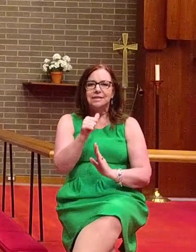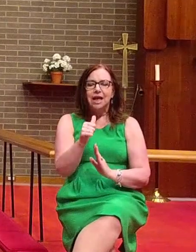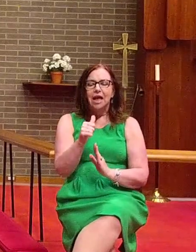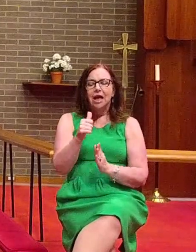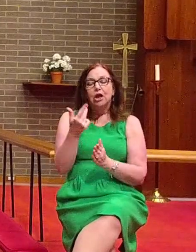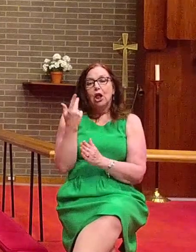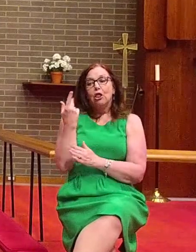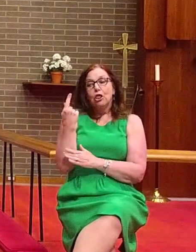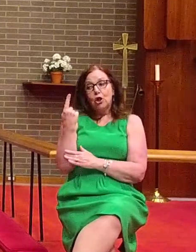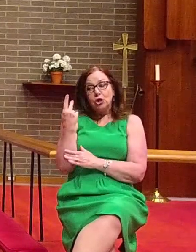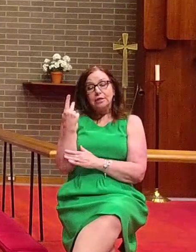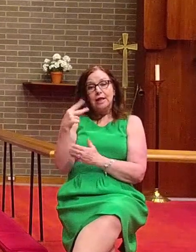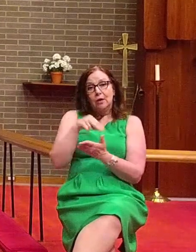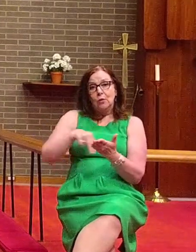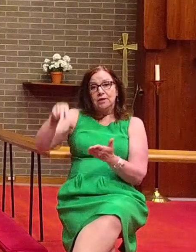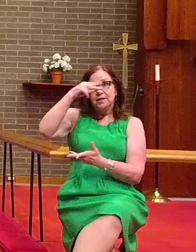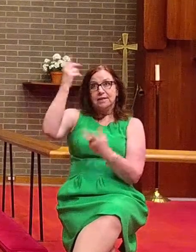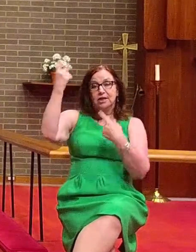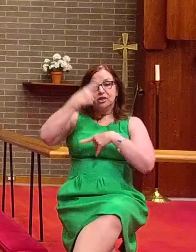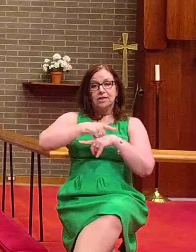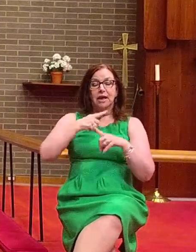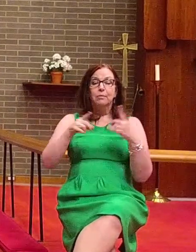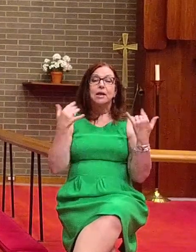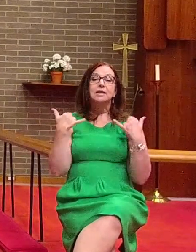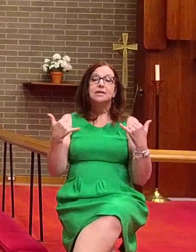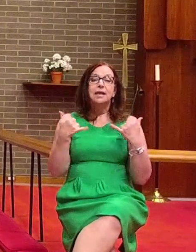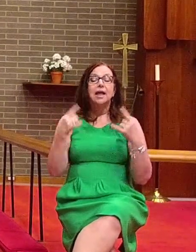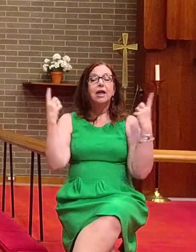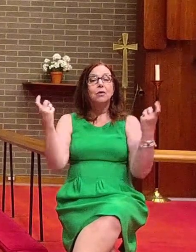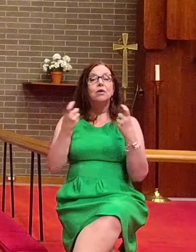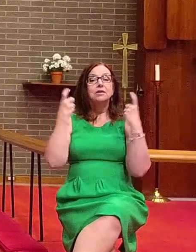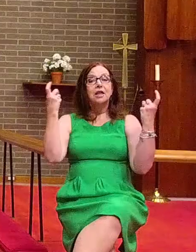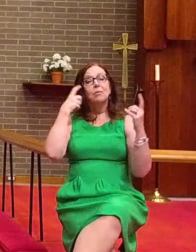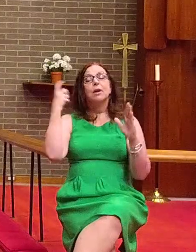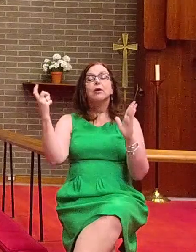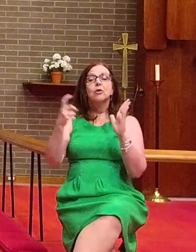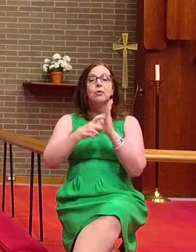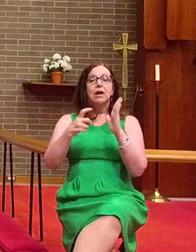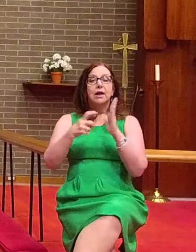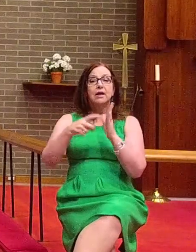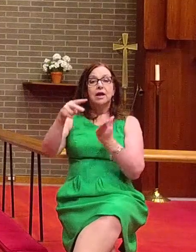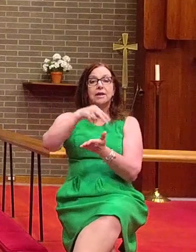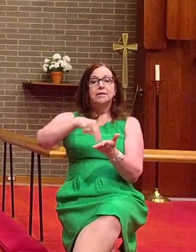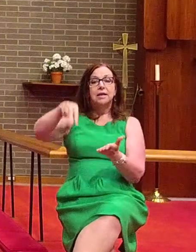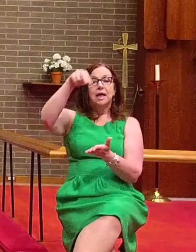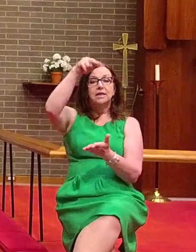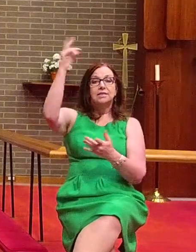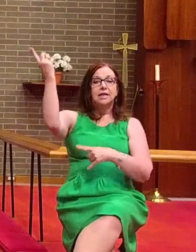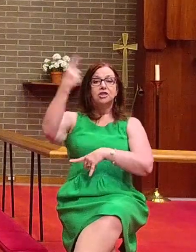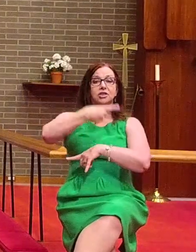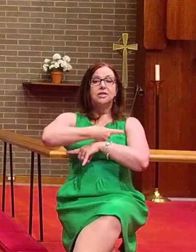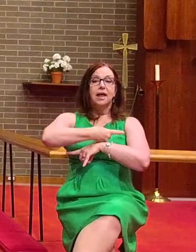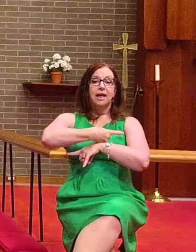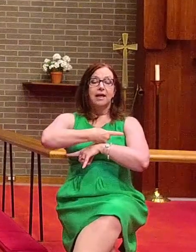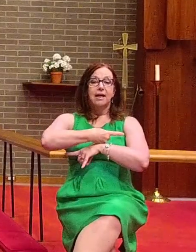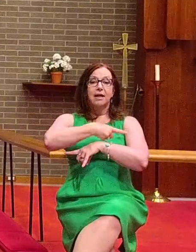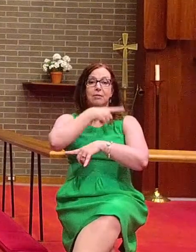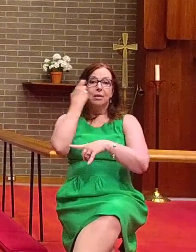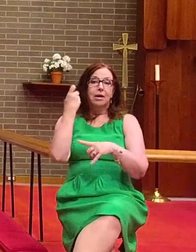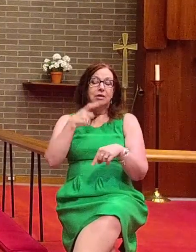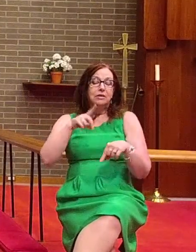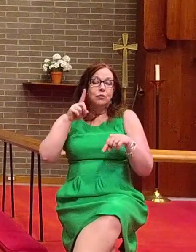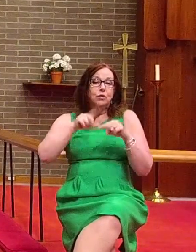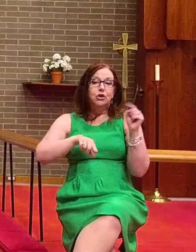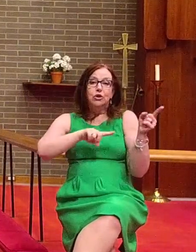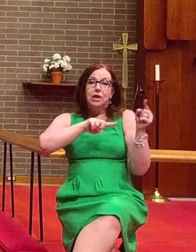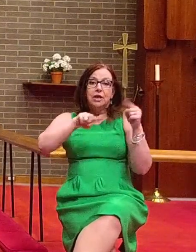Thursday. But today, we celebrate, we recognize Ascension Day, as we were not able to have